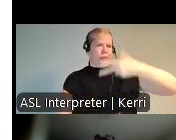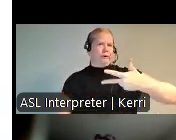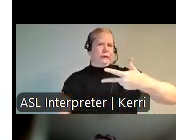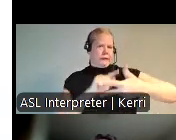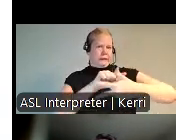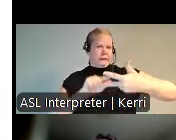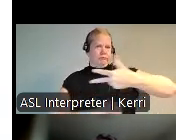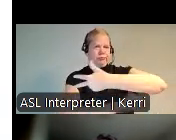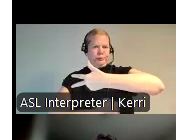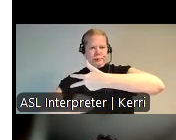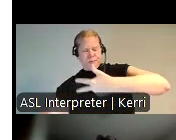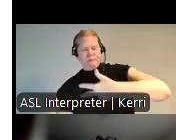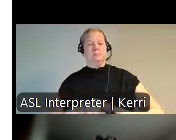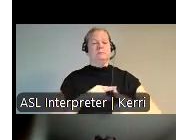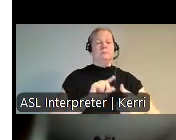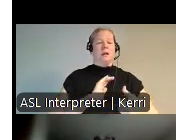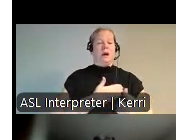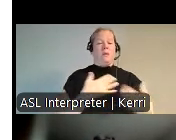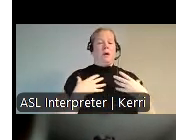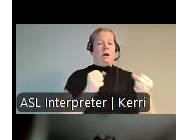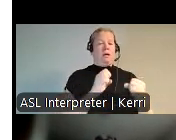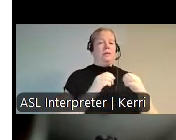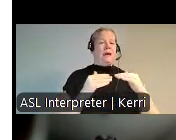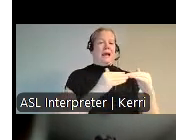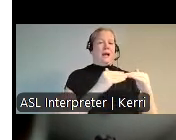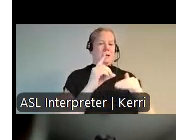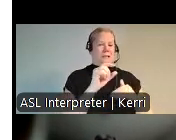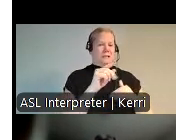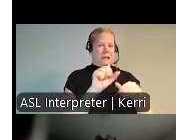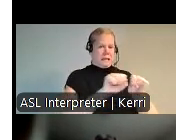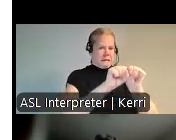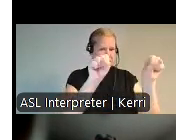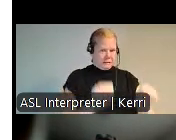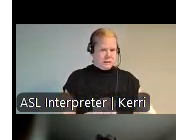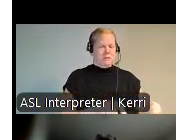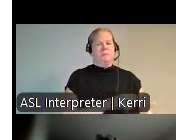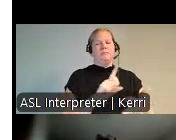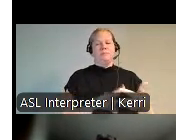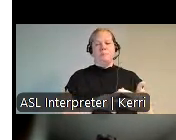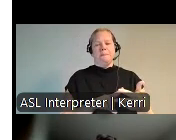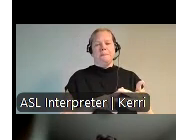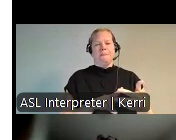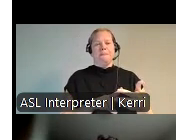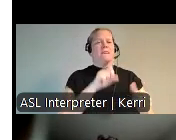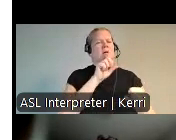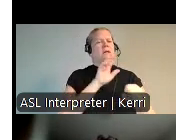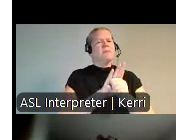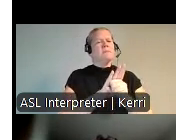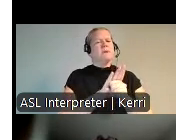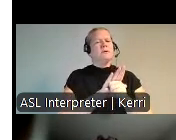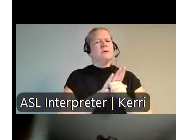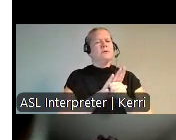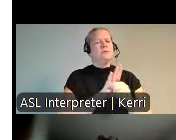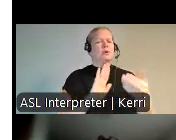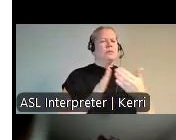pillars. Our health equity data system, which I'll talk a little bit more about, a commitment to